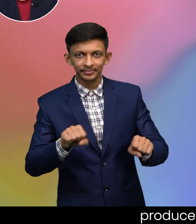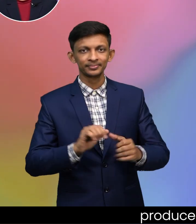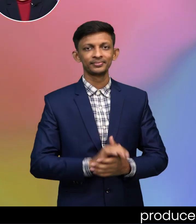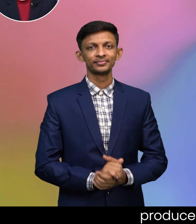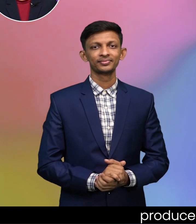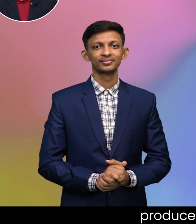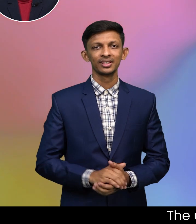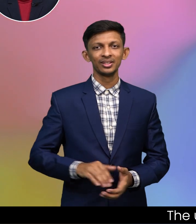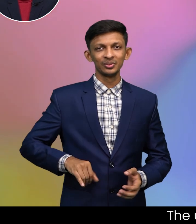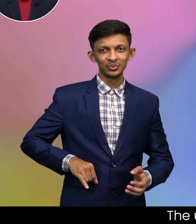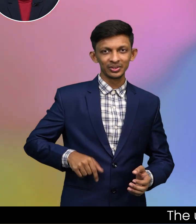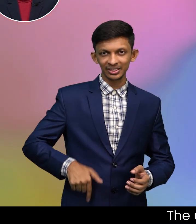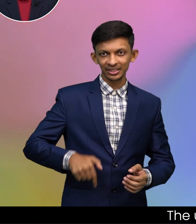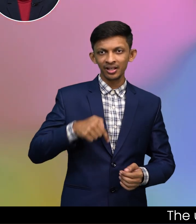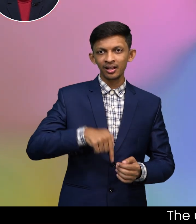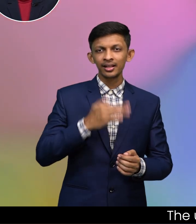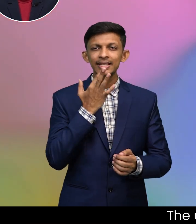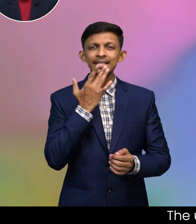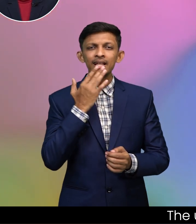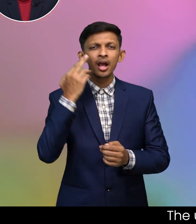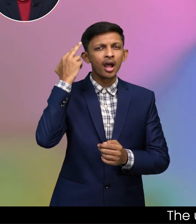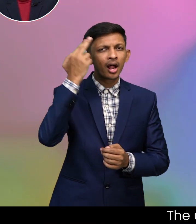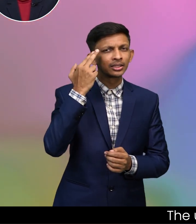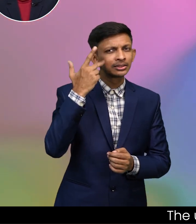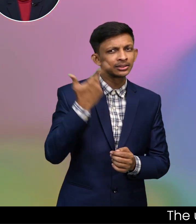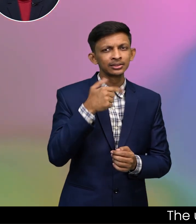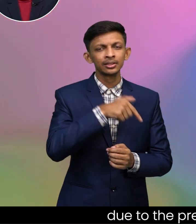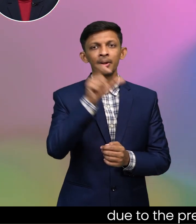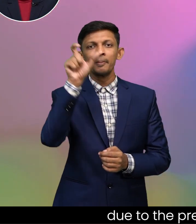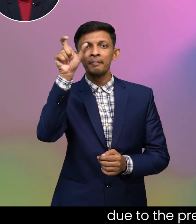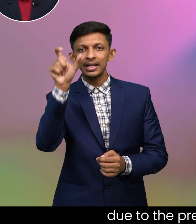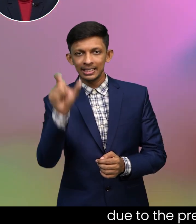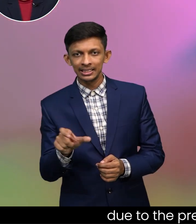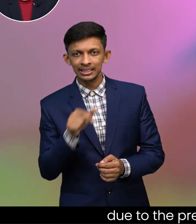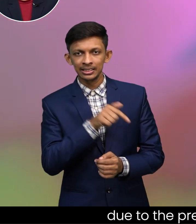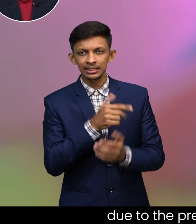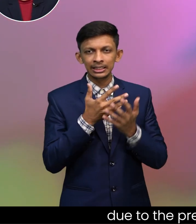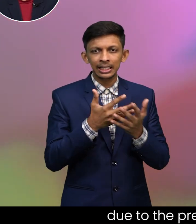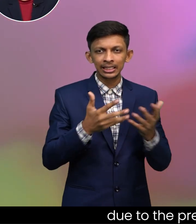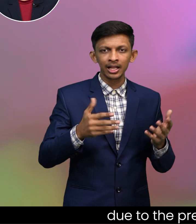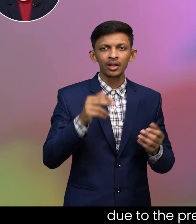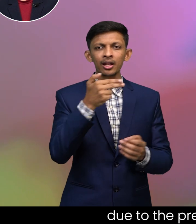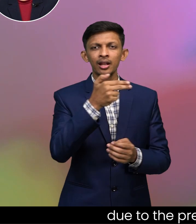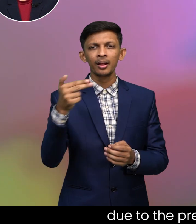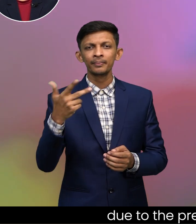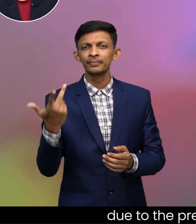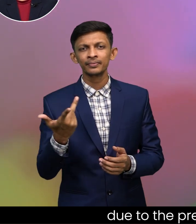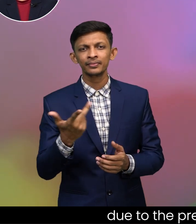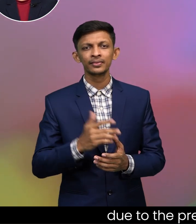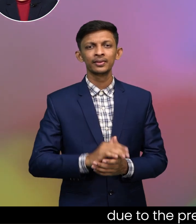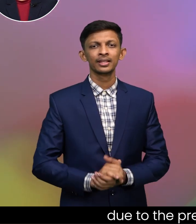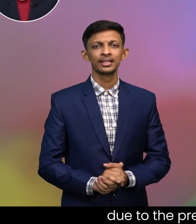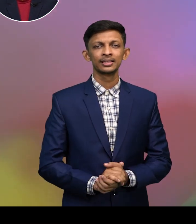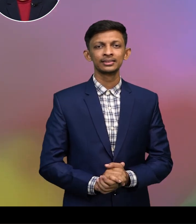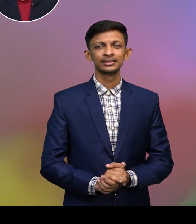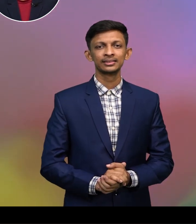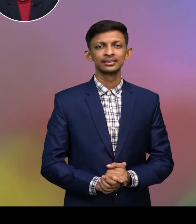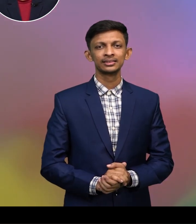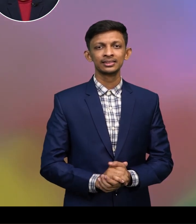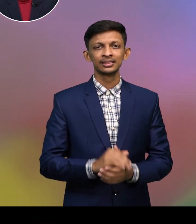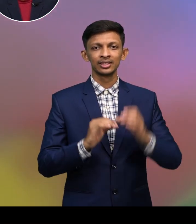The deficiency of vasopressin causes excessive, repeated dilute